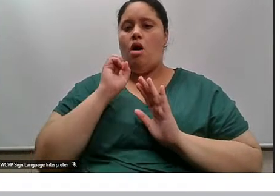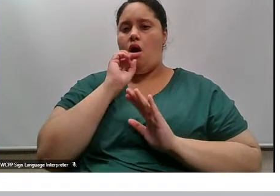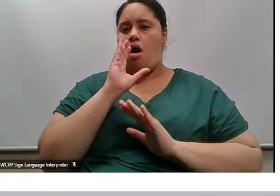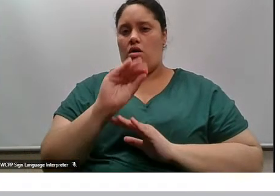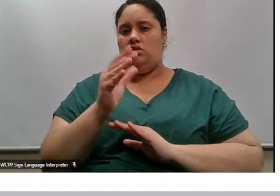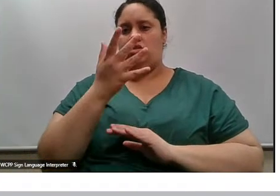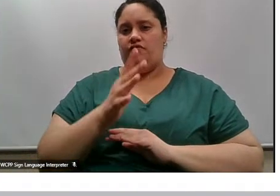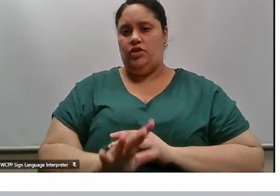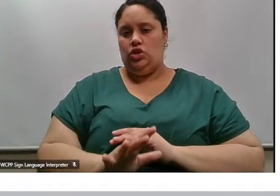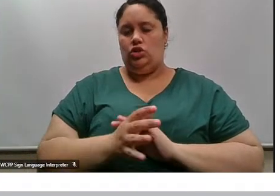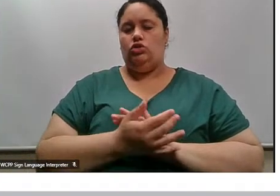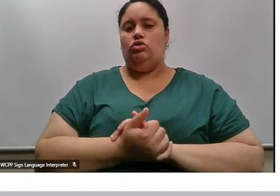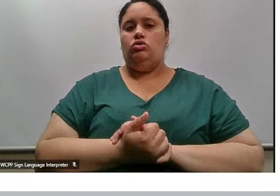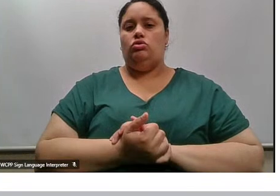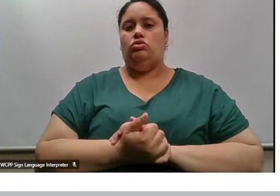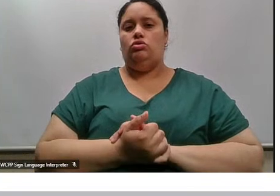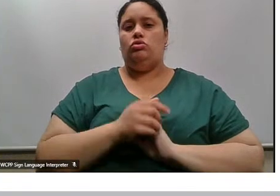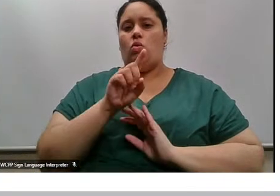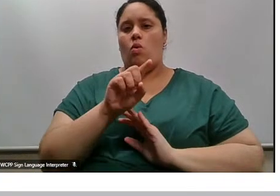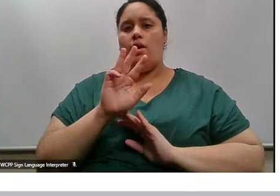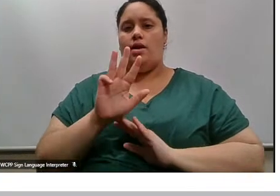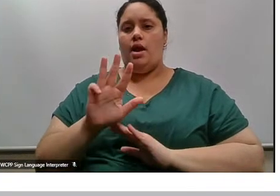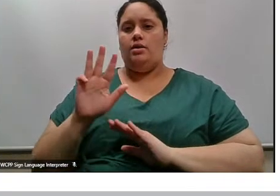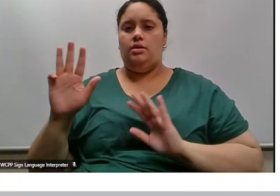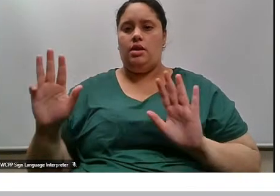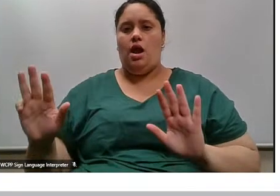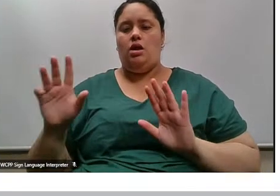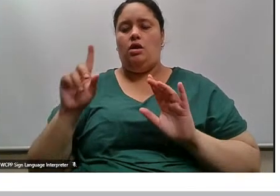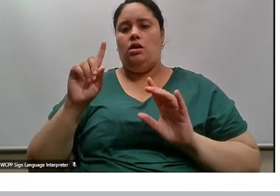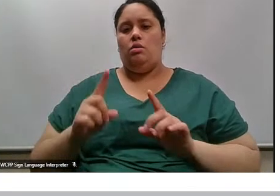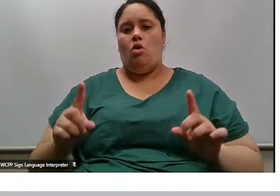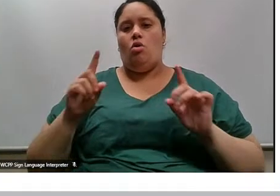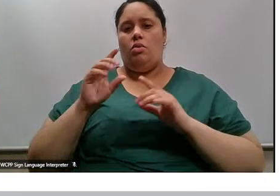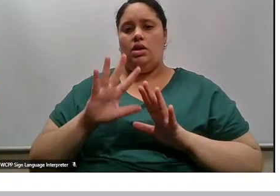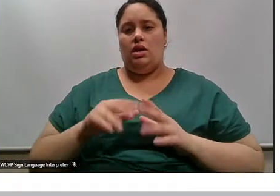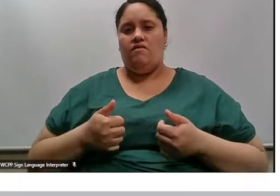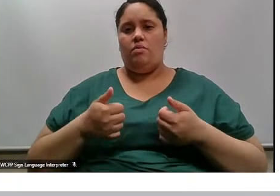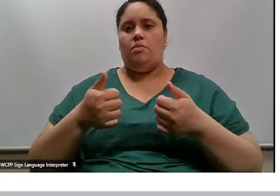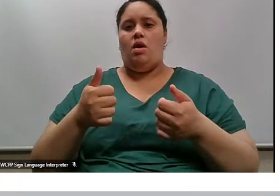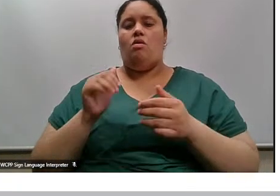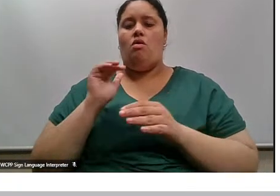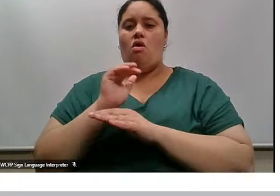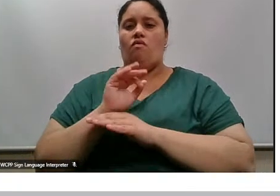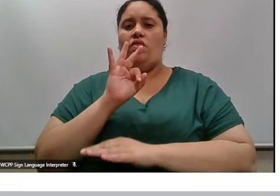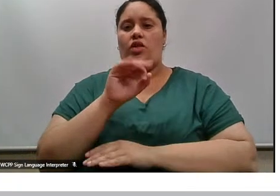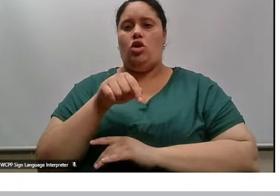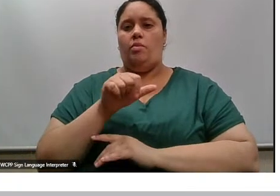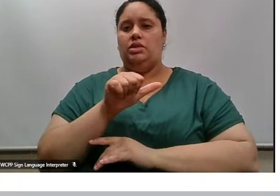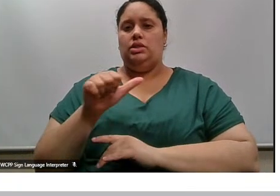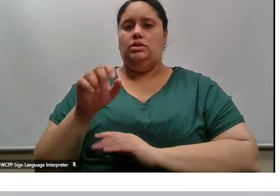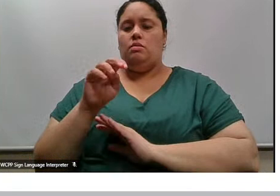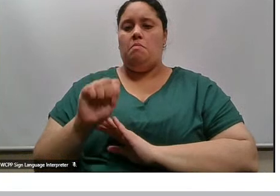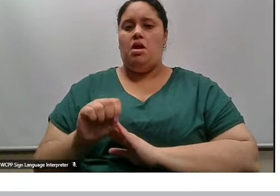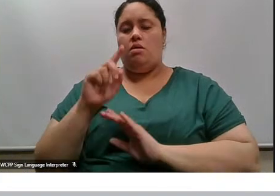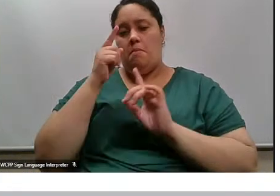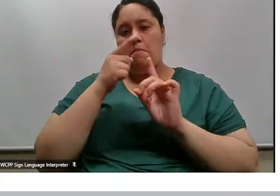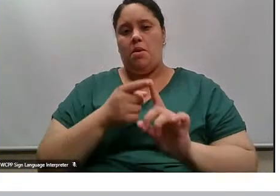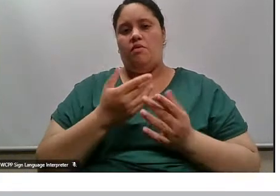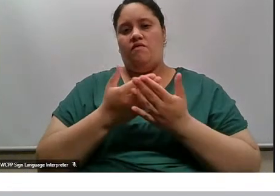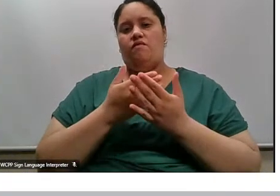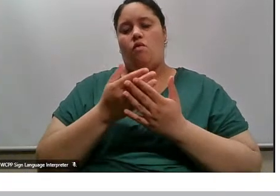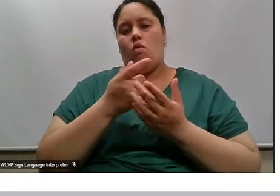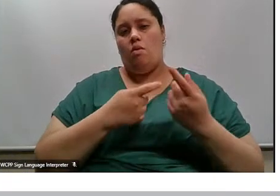asked. 199, the department surrendered more than 3.6 million intended for compensation